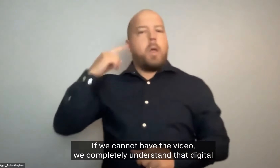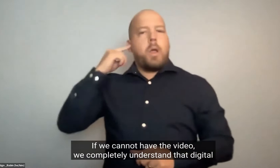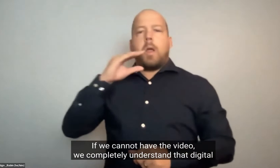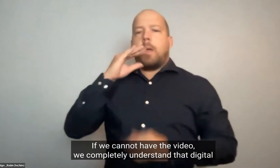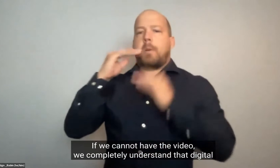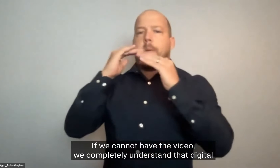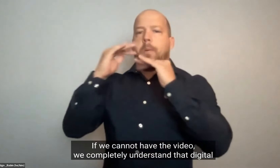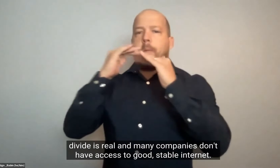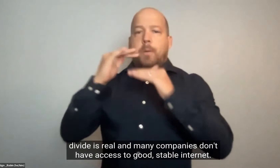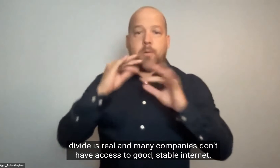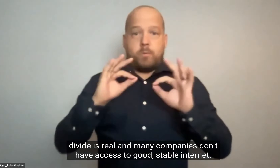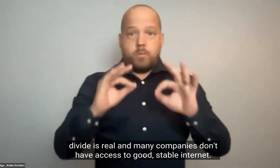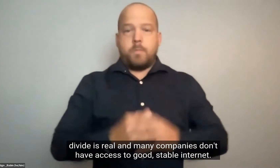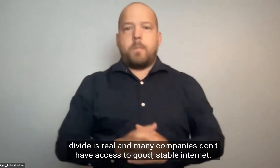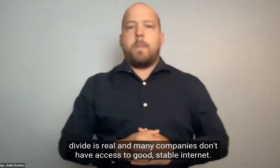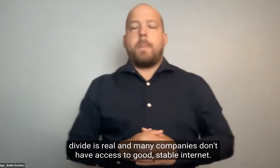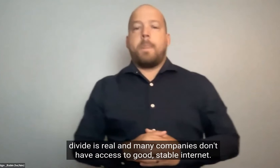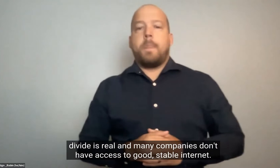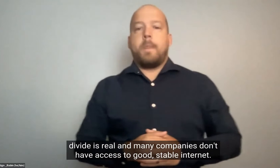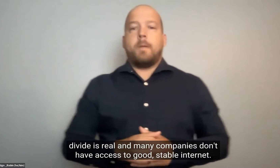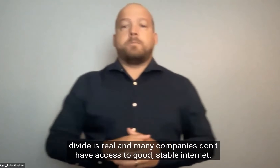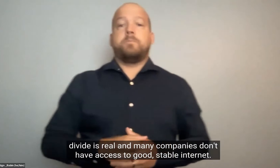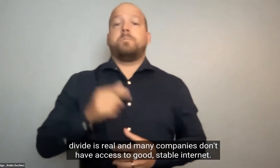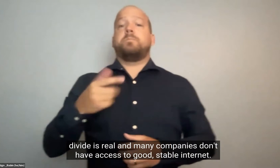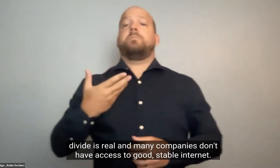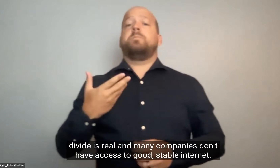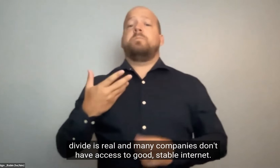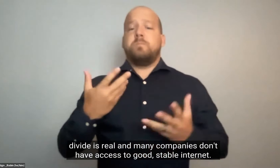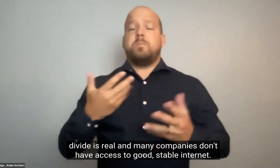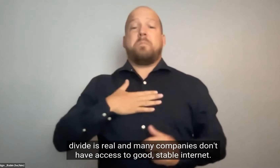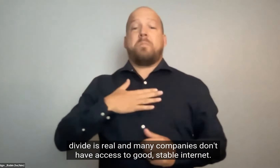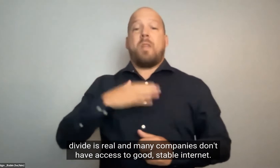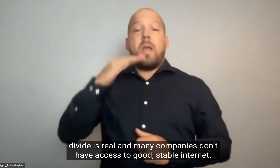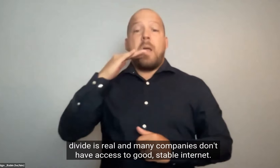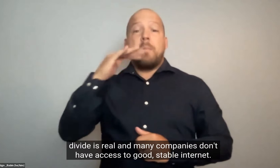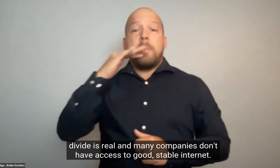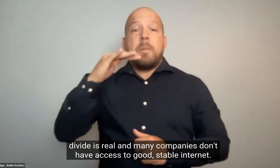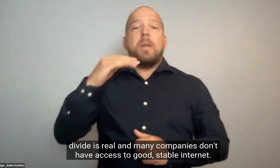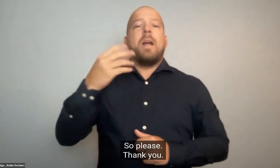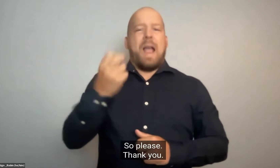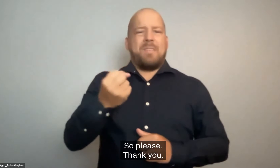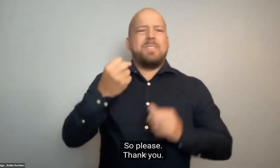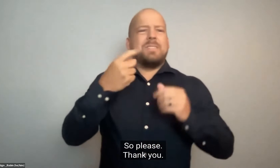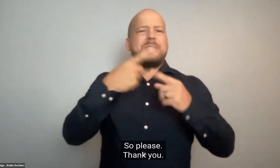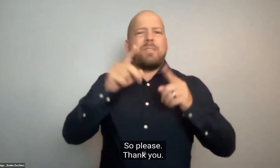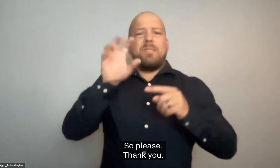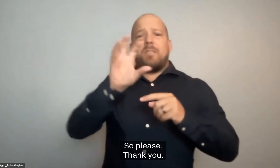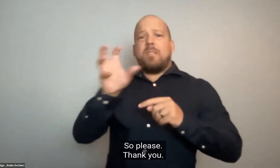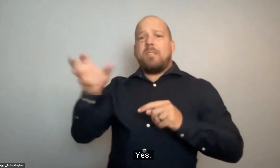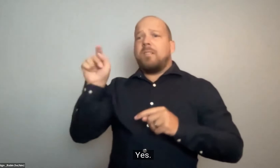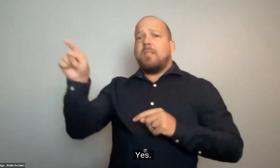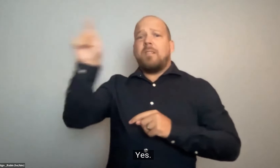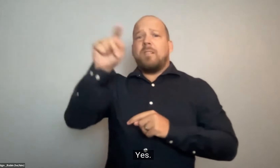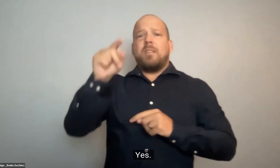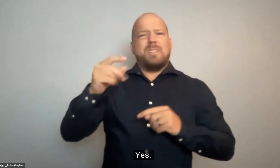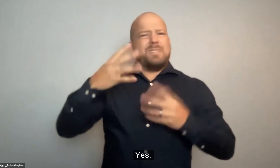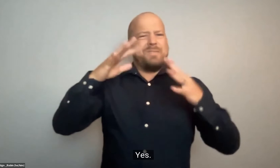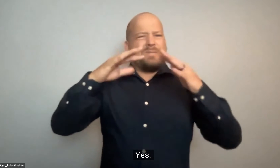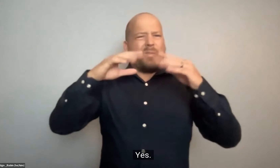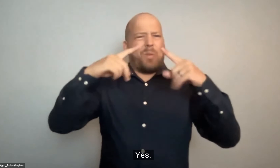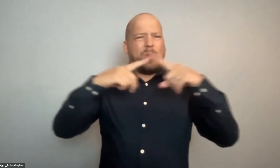completely understand that digital divide is real and many countries don't have access to good, stable internet. So please, thank you.